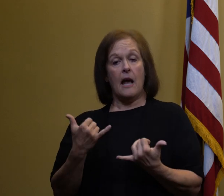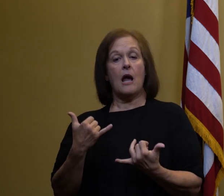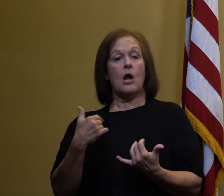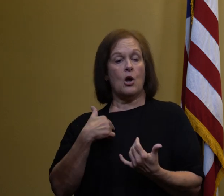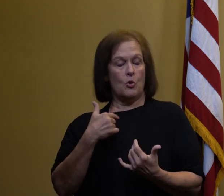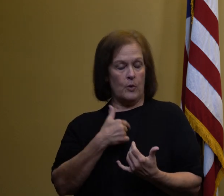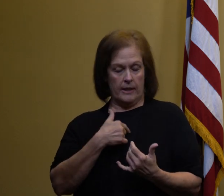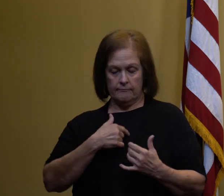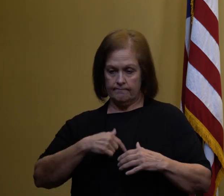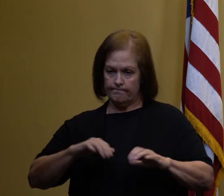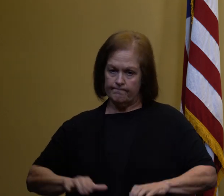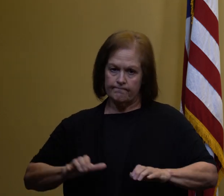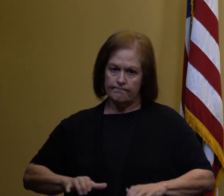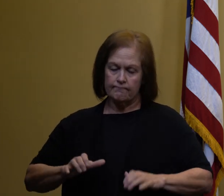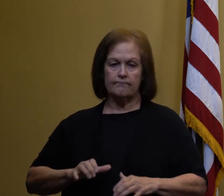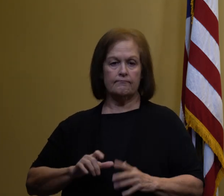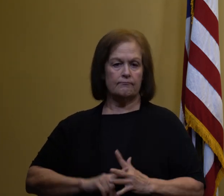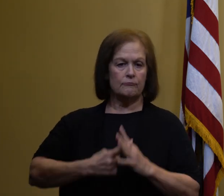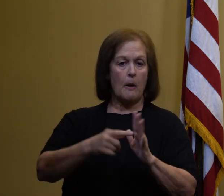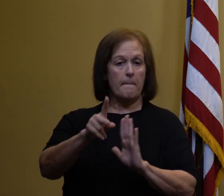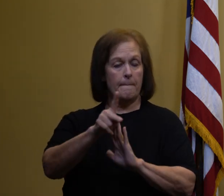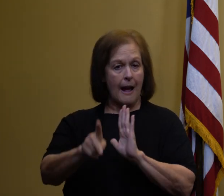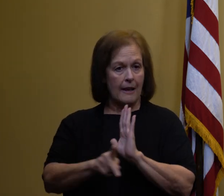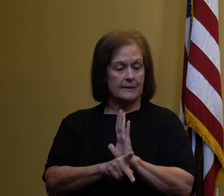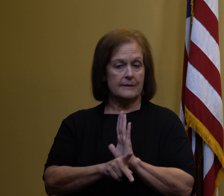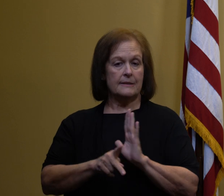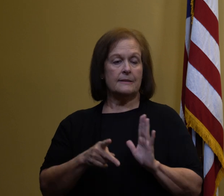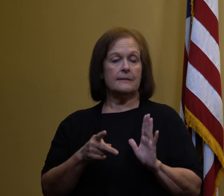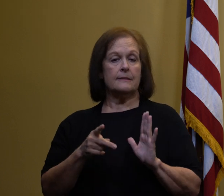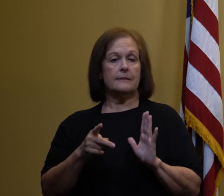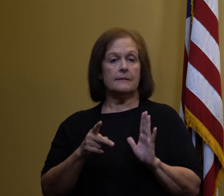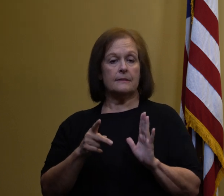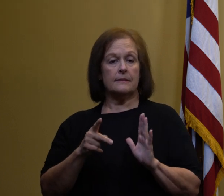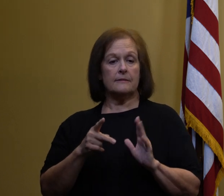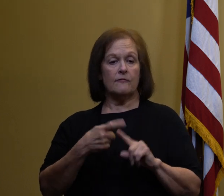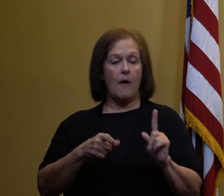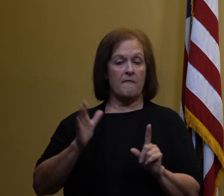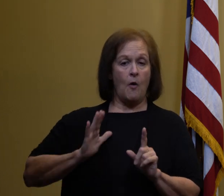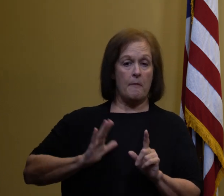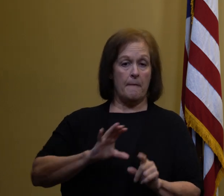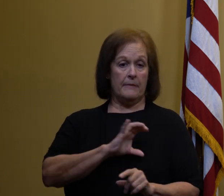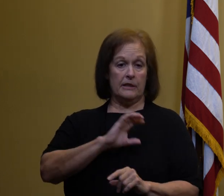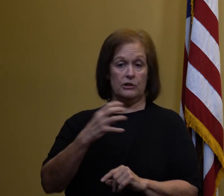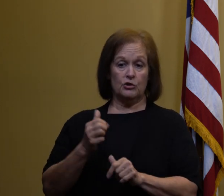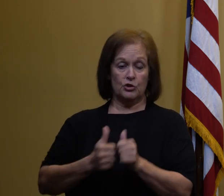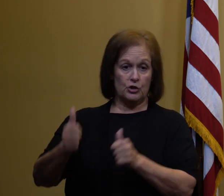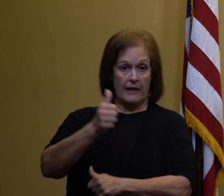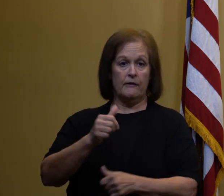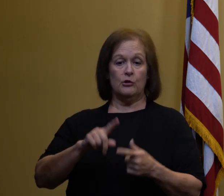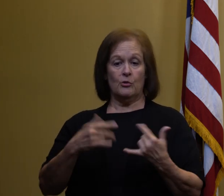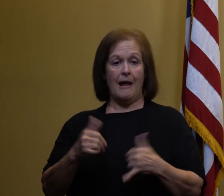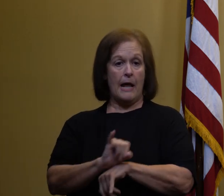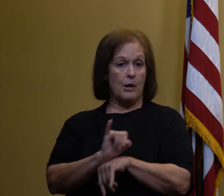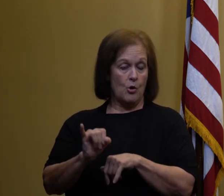sound practices, policies, and continue from the former police chief to the current interim police chief,